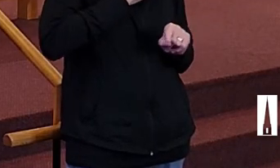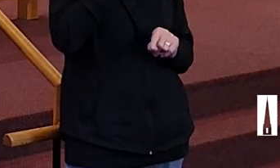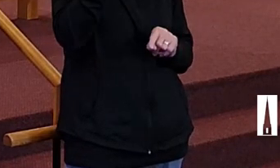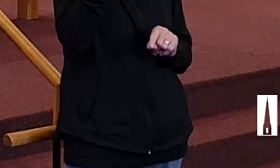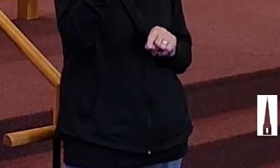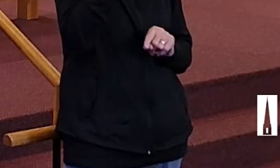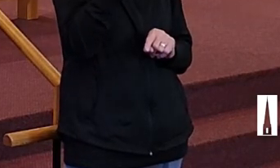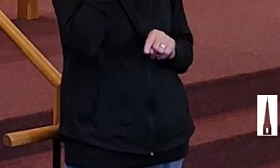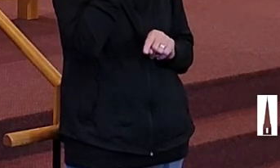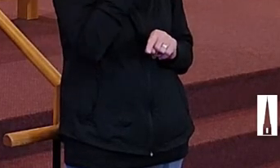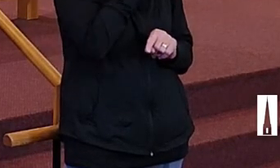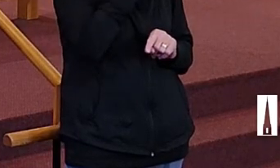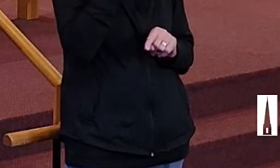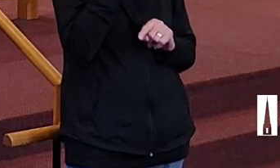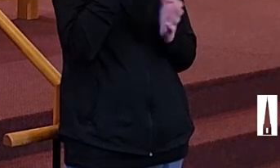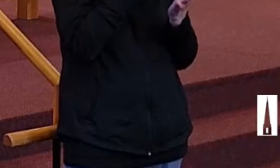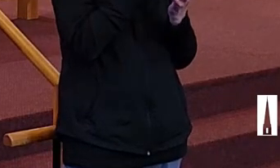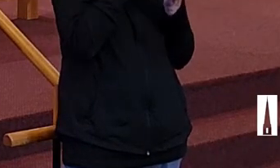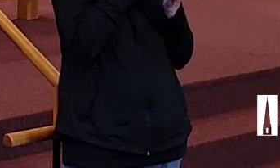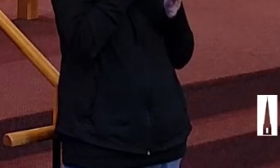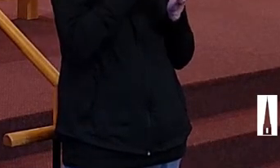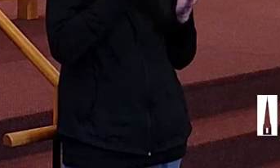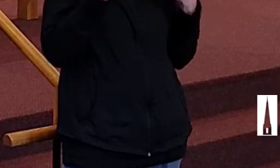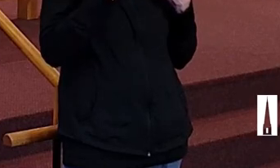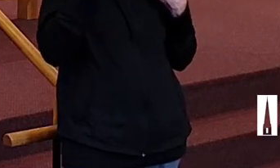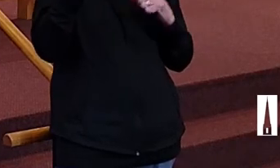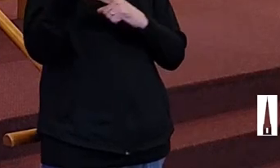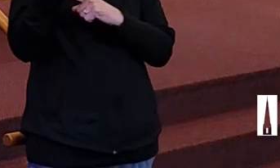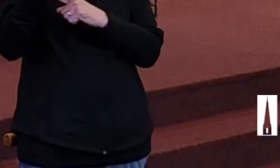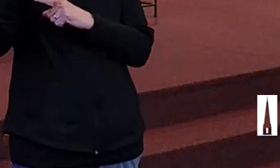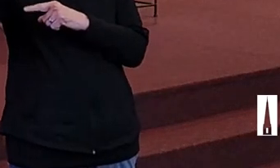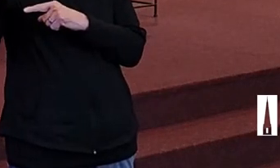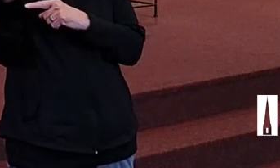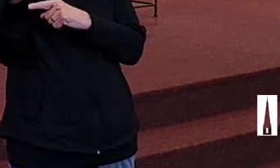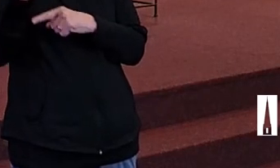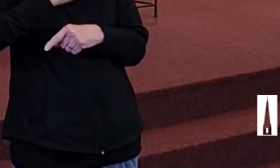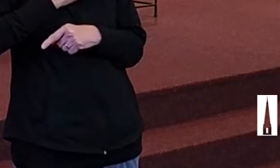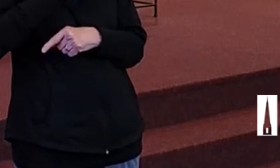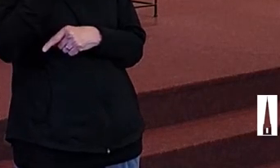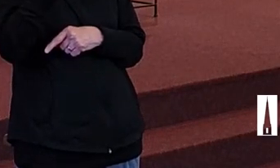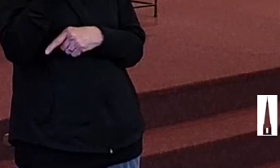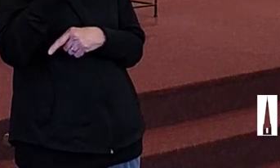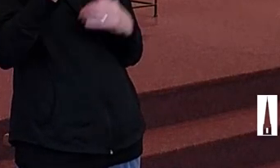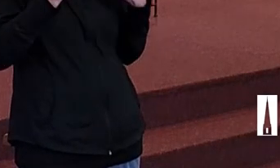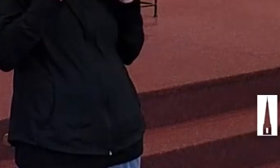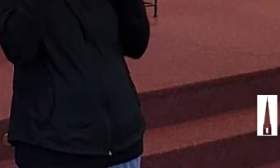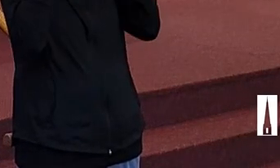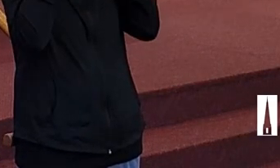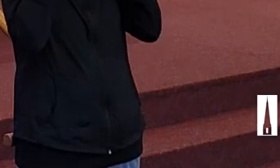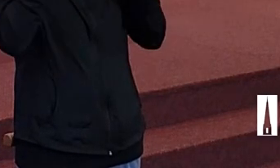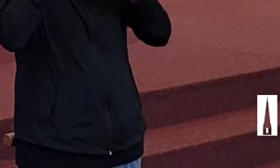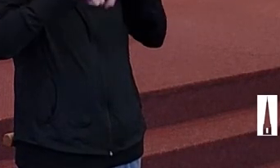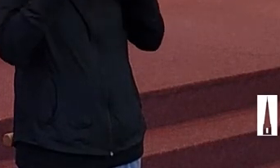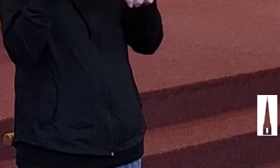way. I have TMJ, so I have a history of jaw problems, clicking, popping, things like